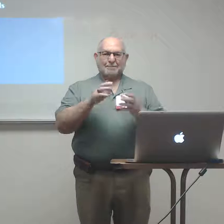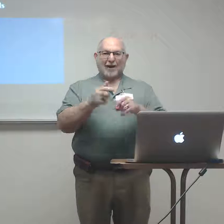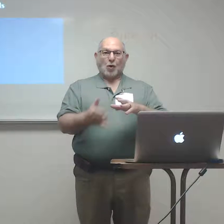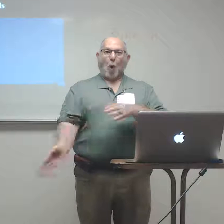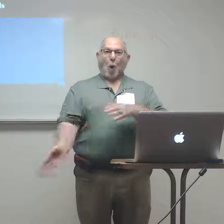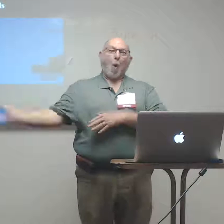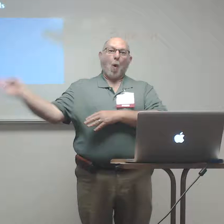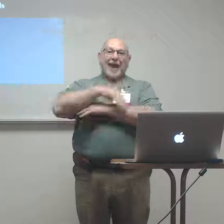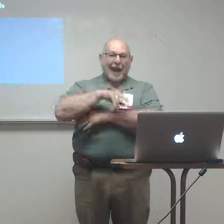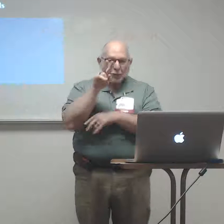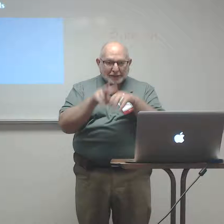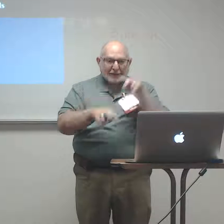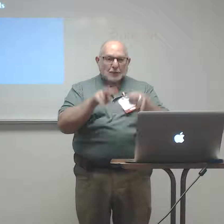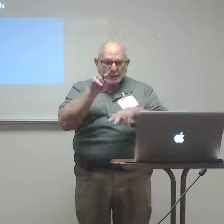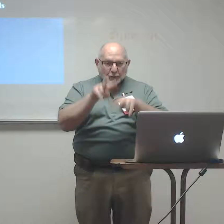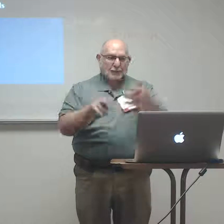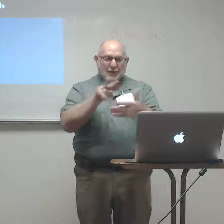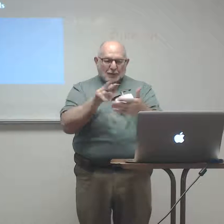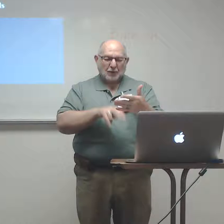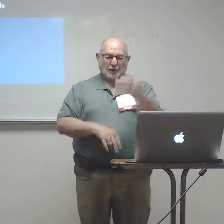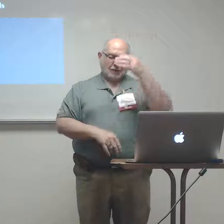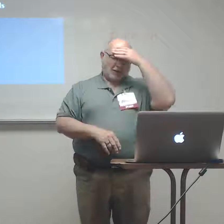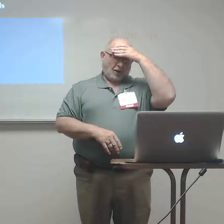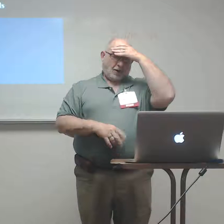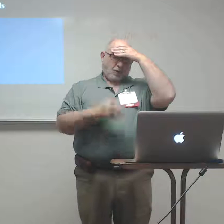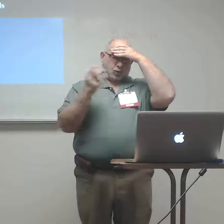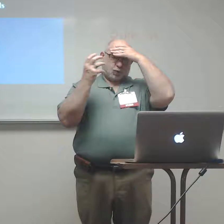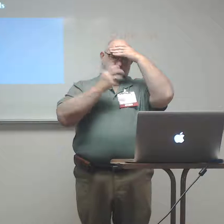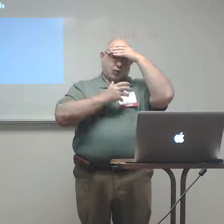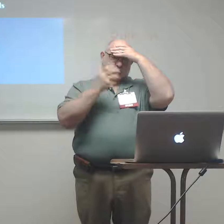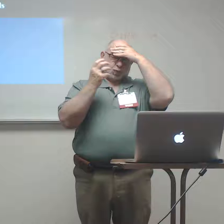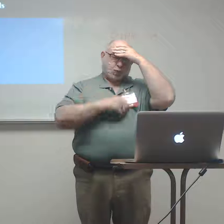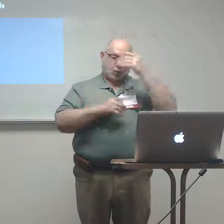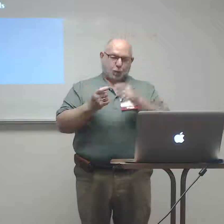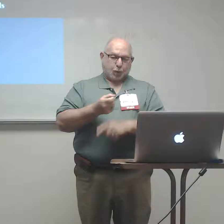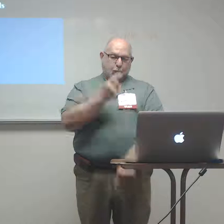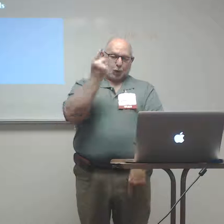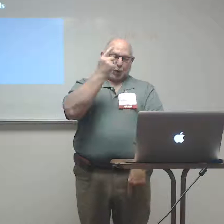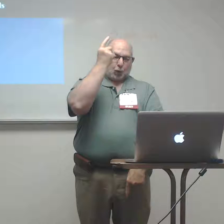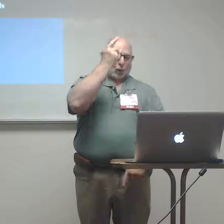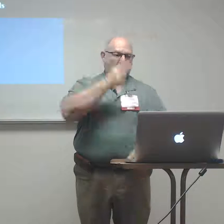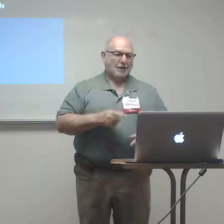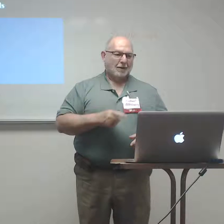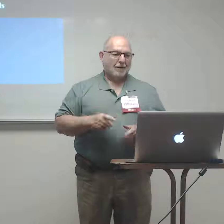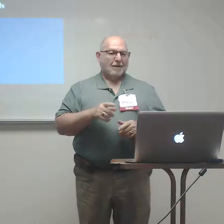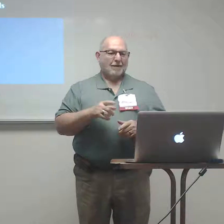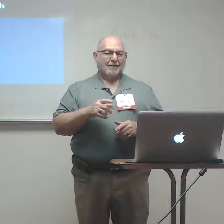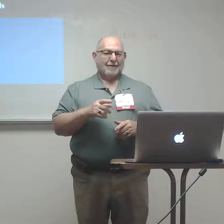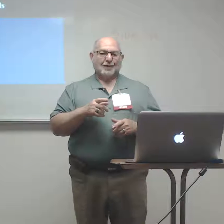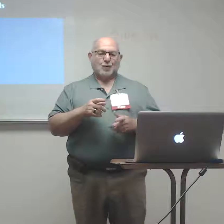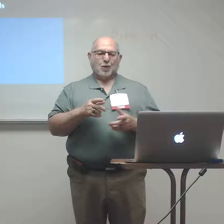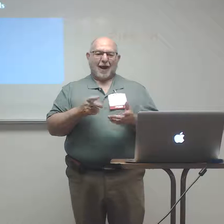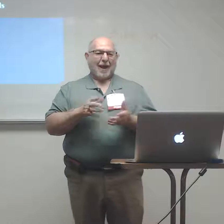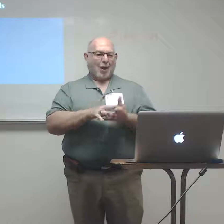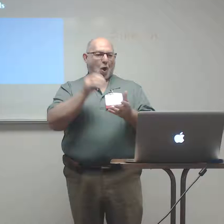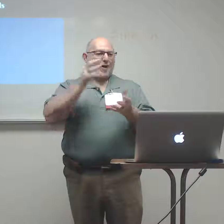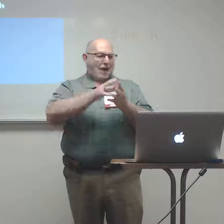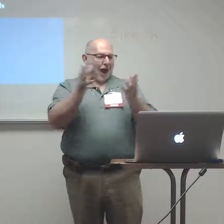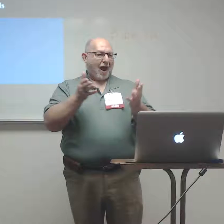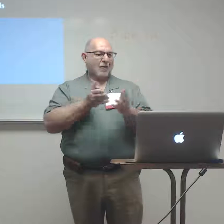worships Mary, and you can look at all that information. You can read all day long. I learned a lot.